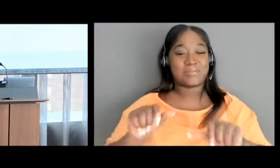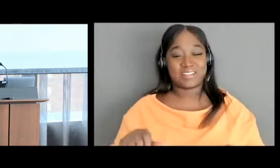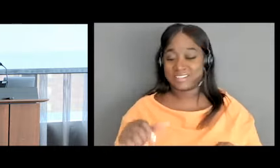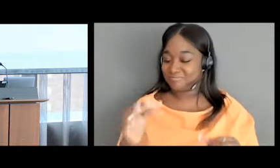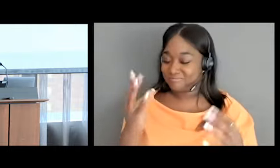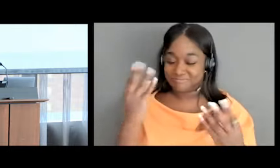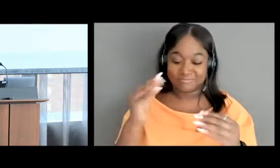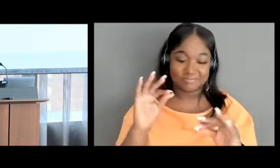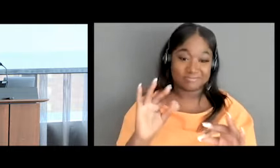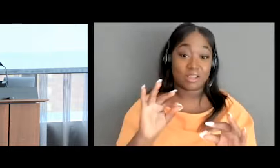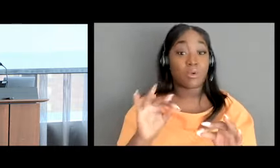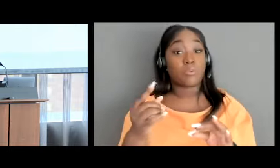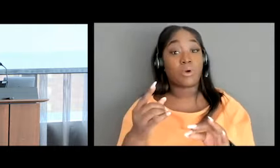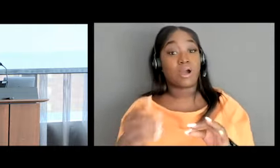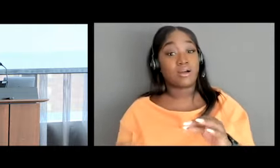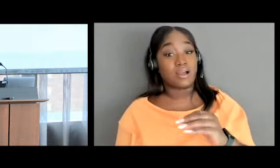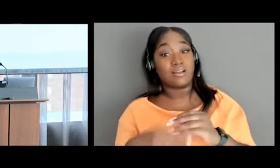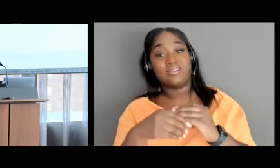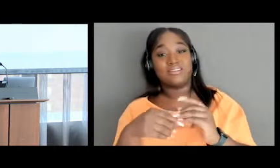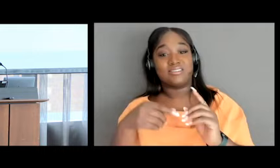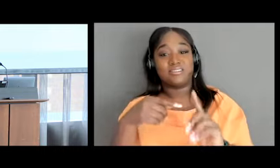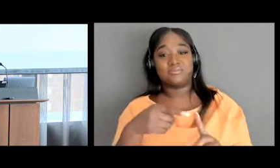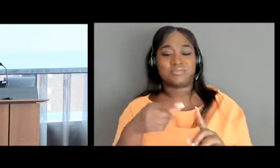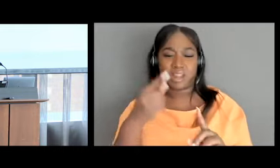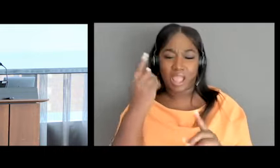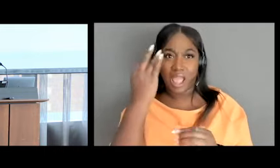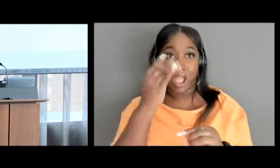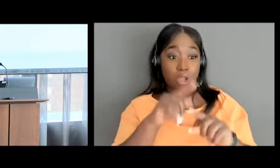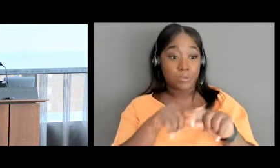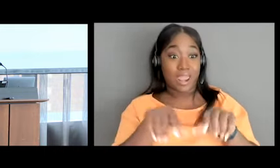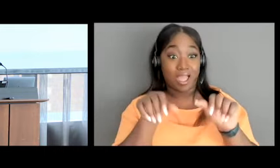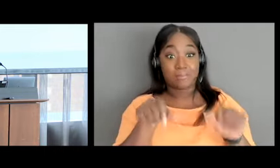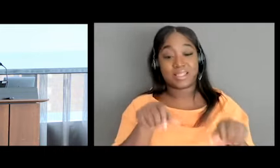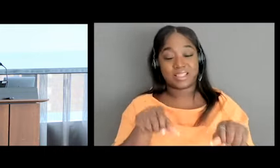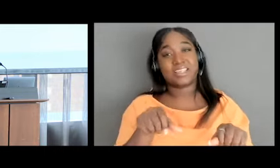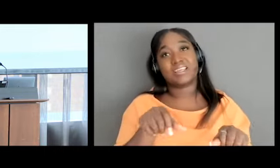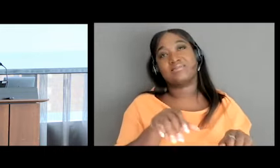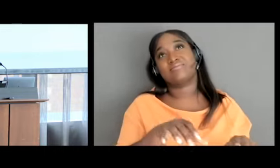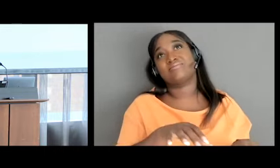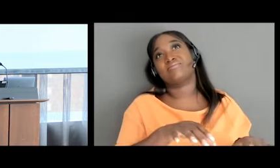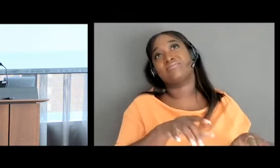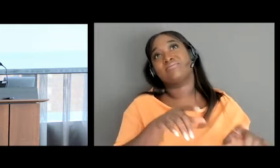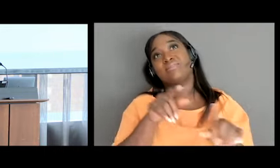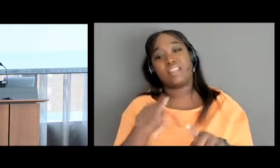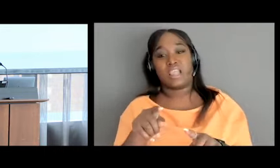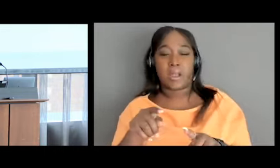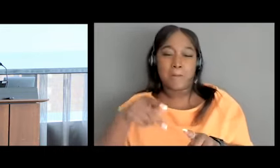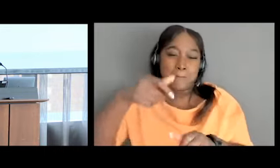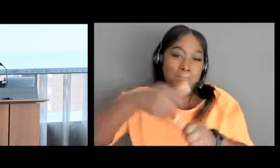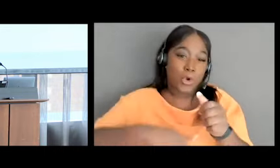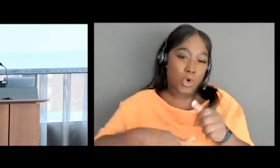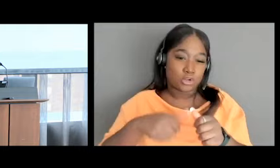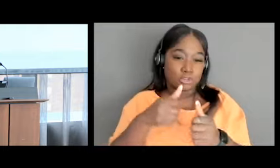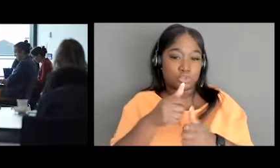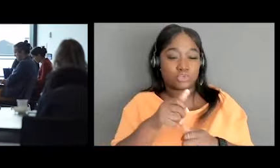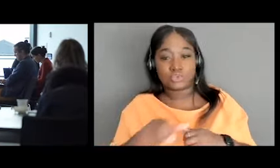to it, as I'm thinking about this as reliability at the sort of at the per trip level for the rider, but